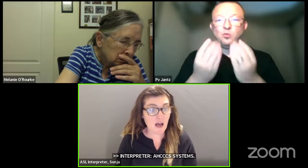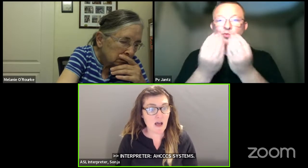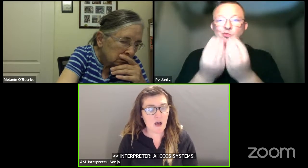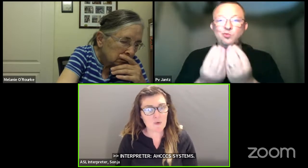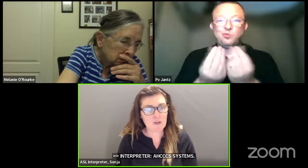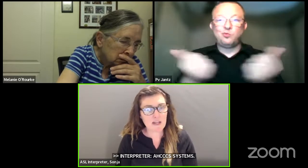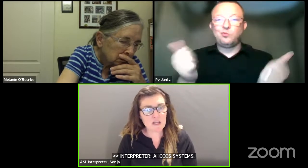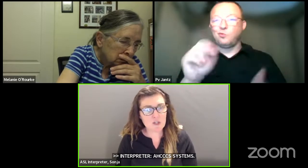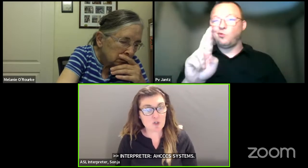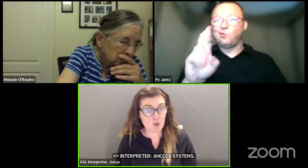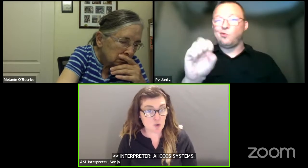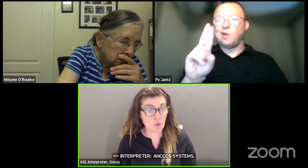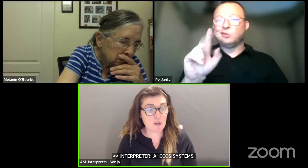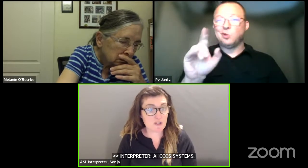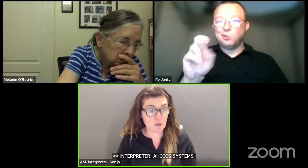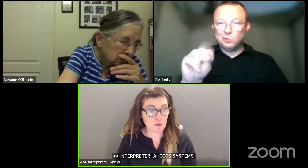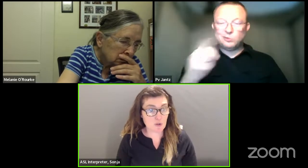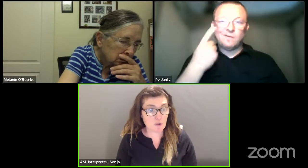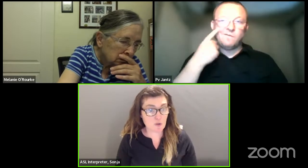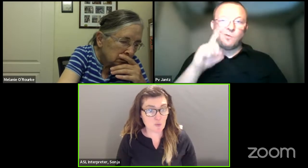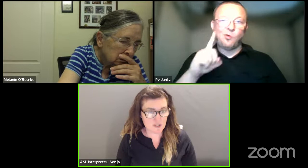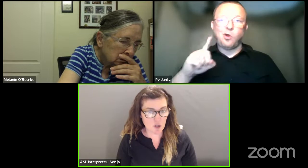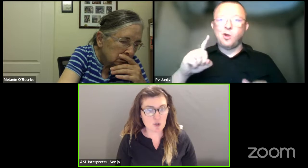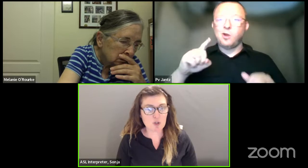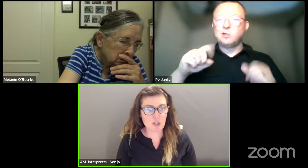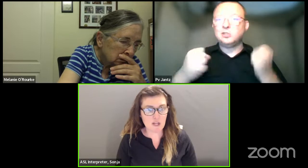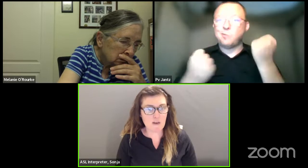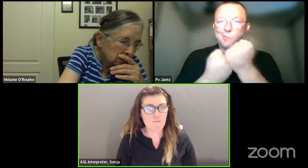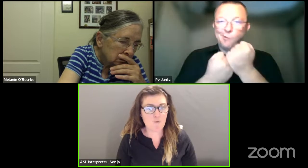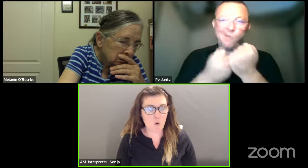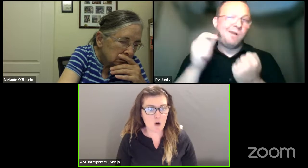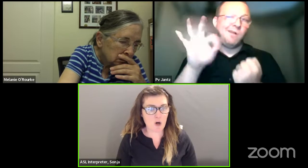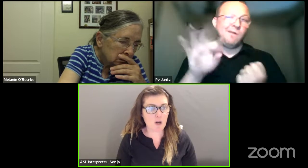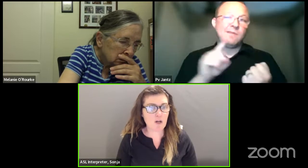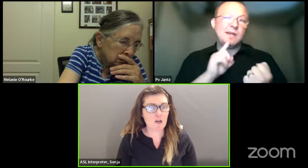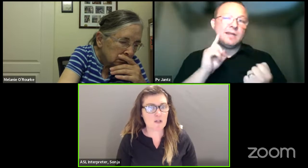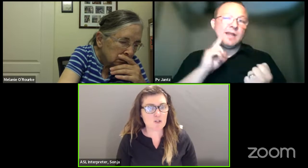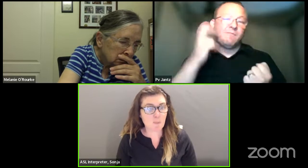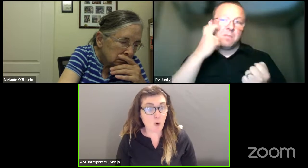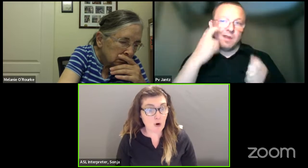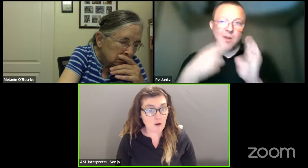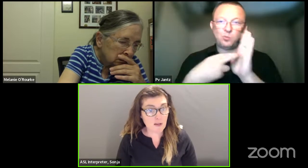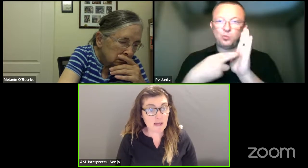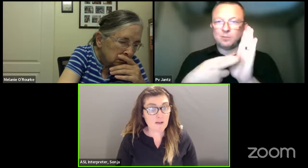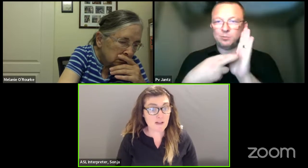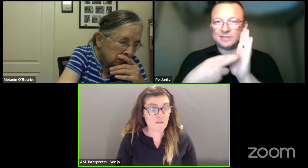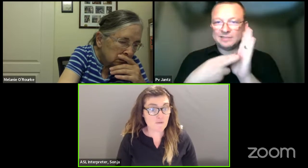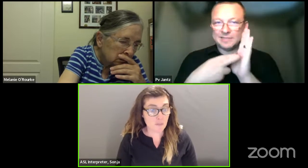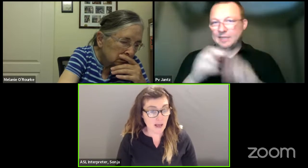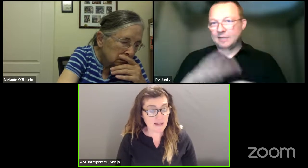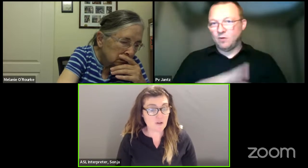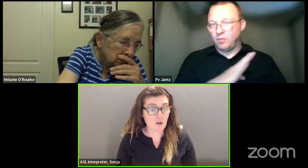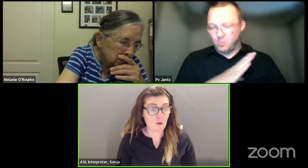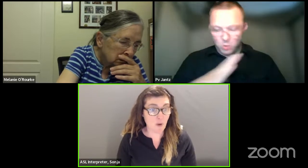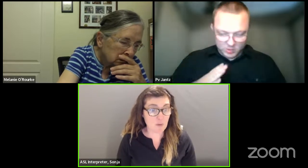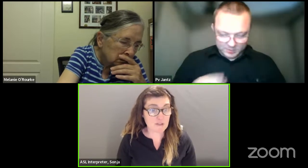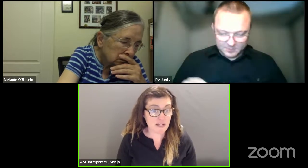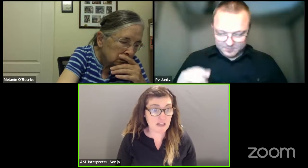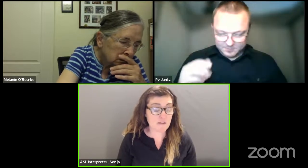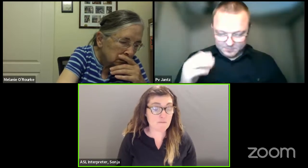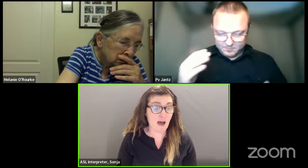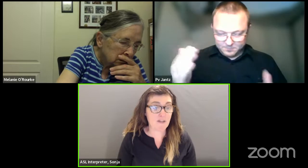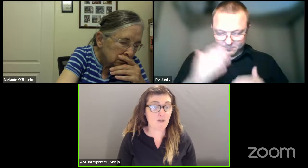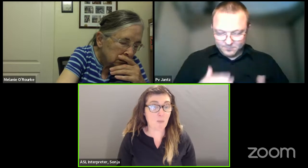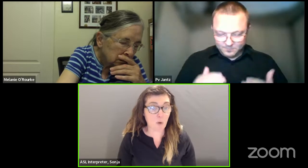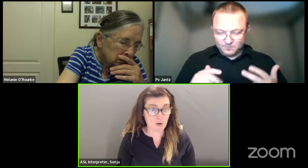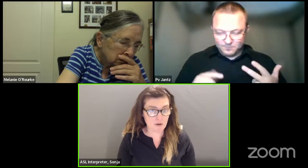voting related to a resolution for supporting deaf-blind